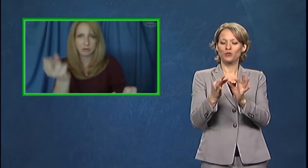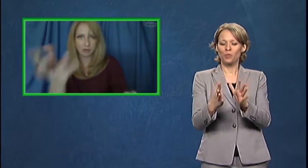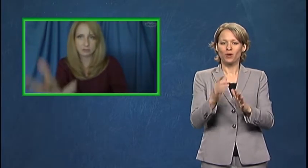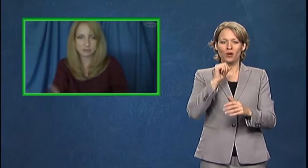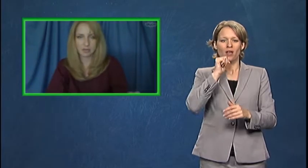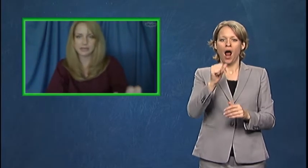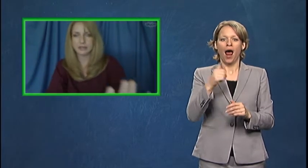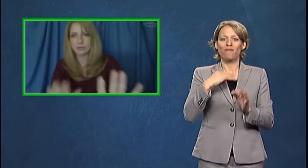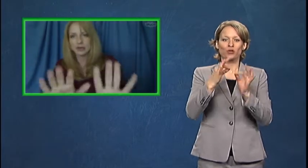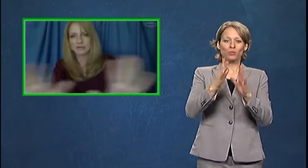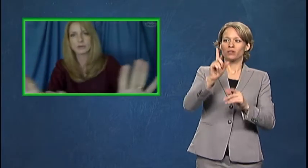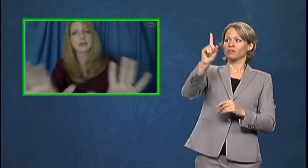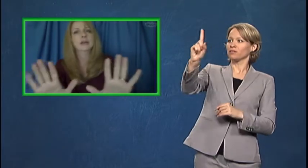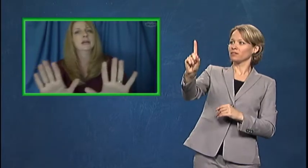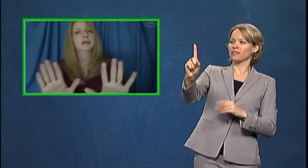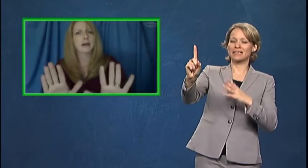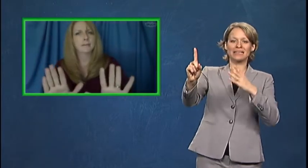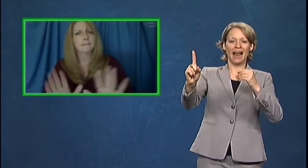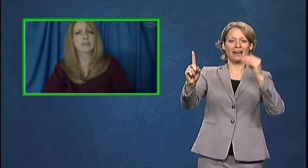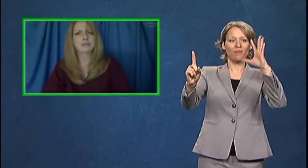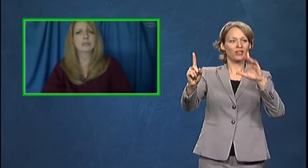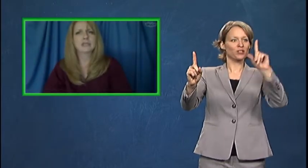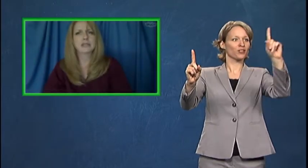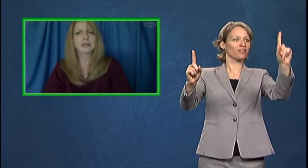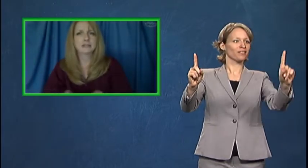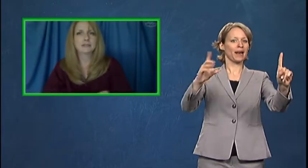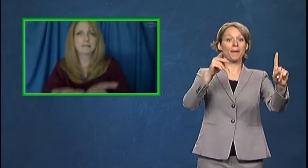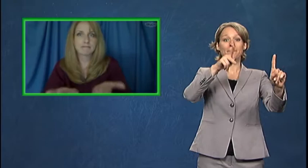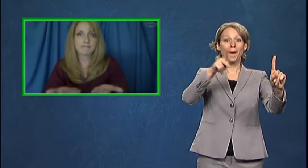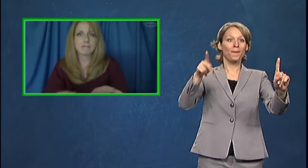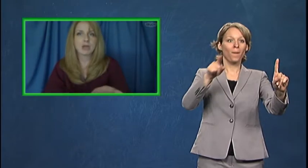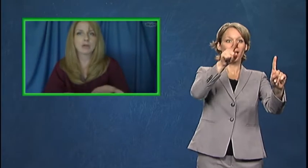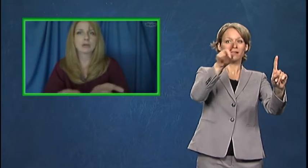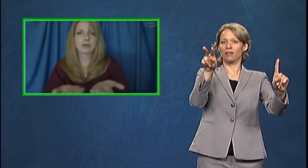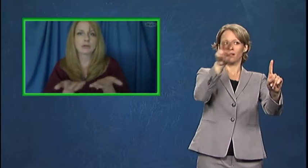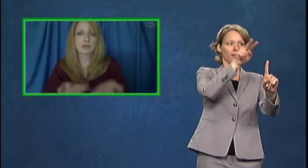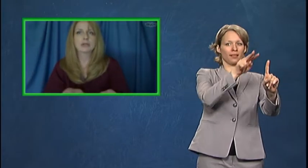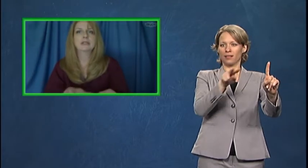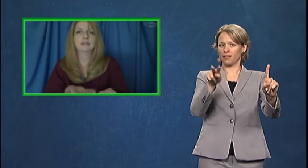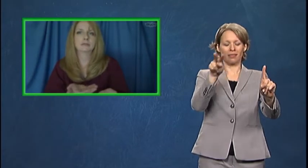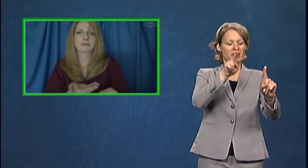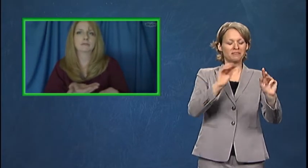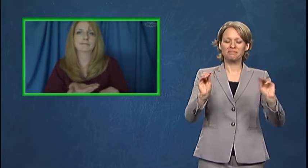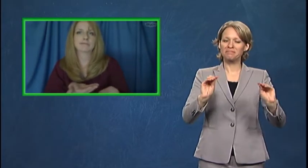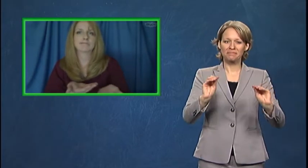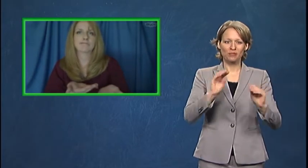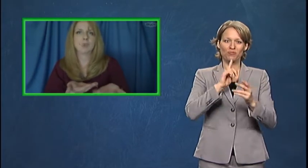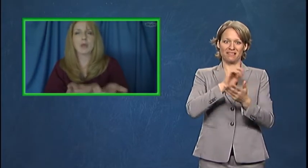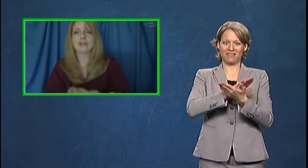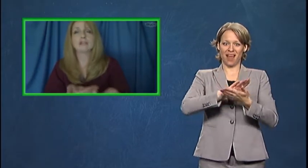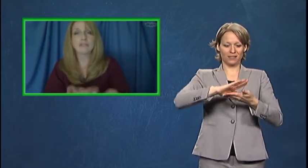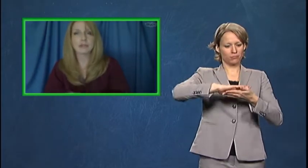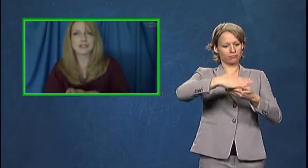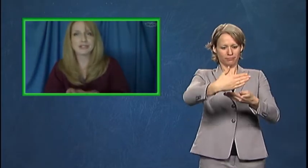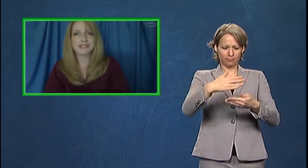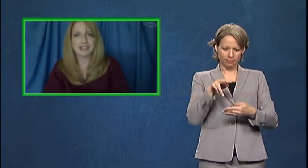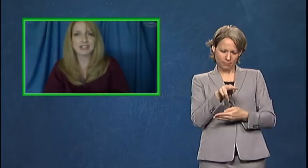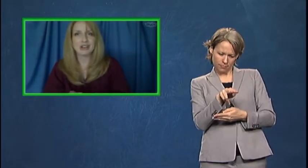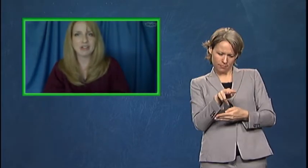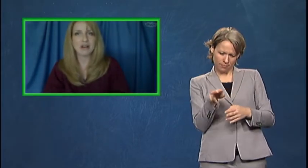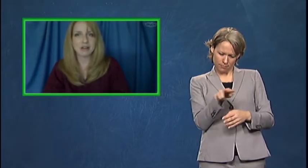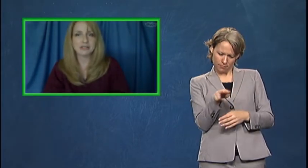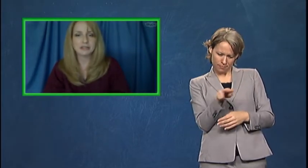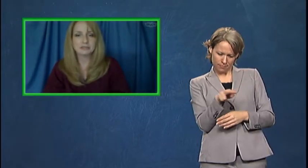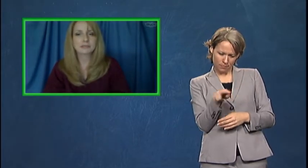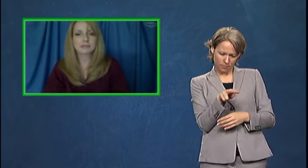and they don't want to sign it or whatever. It really is a good way to focus your attention